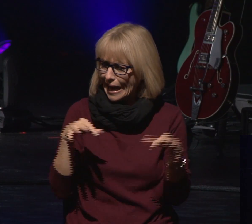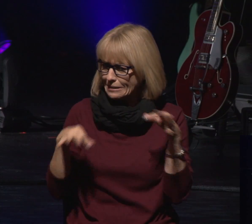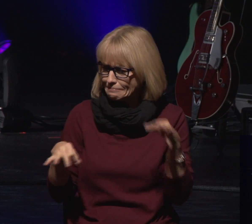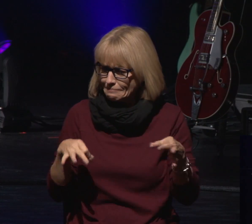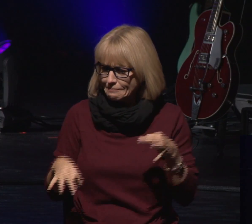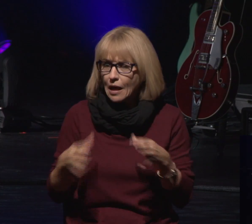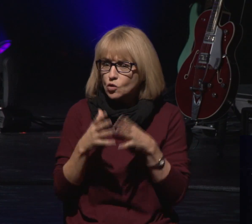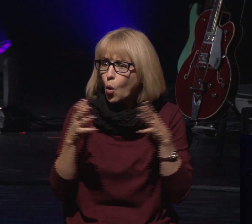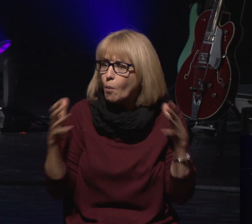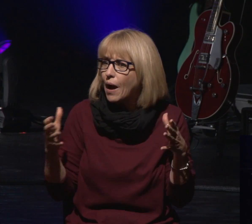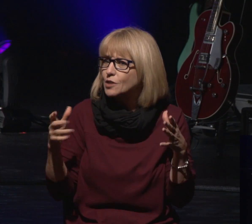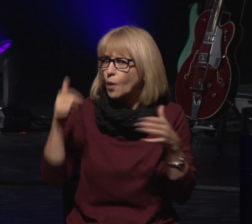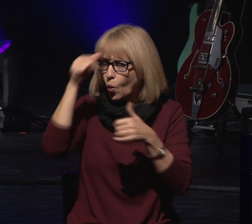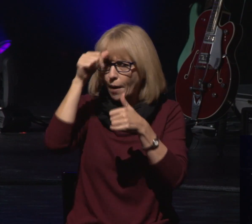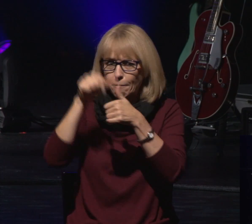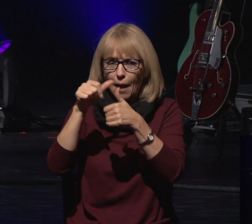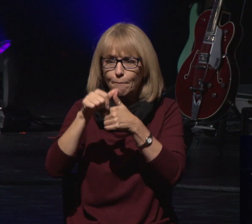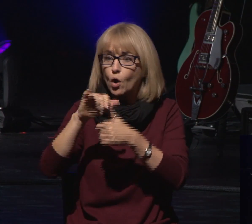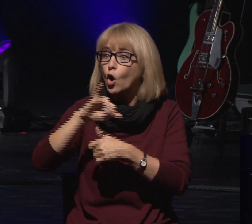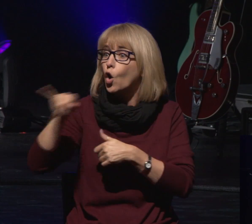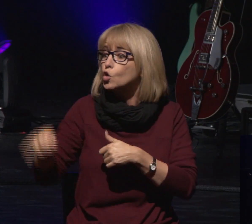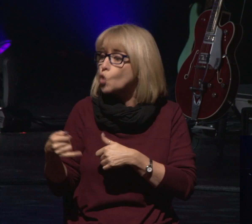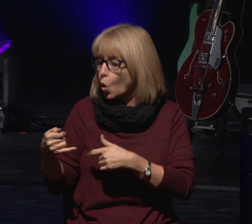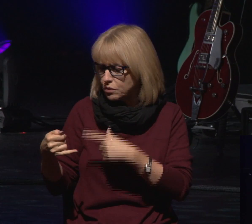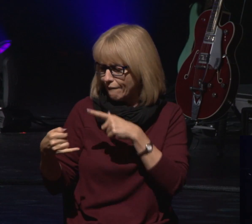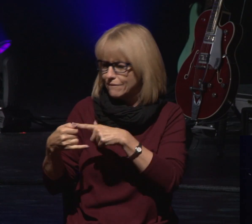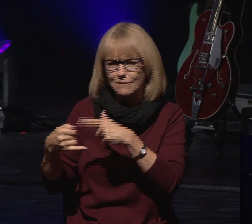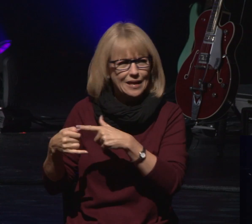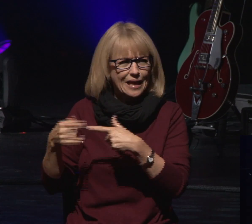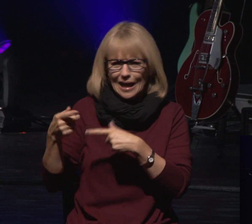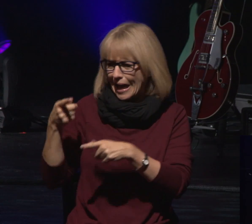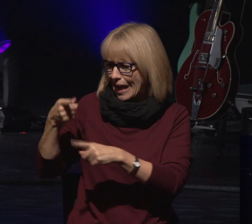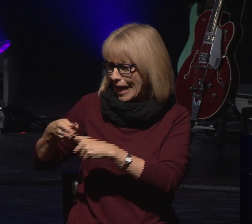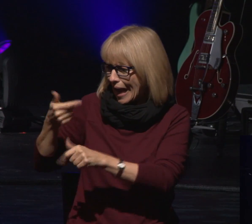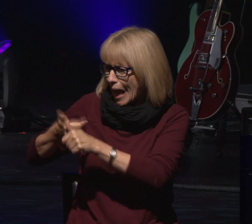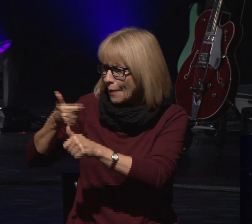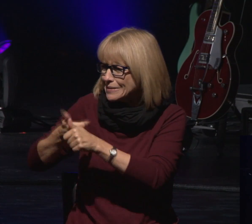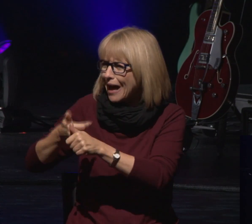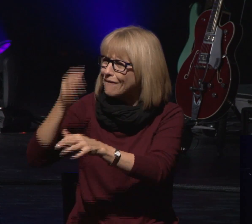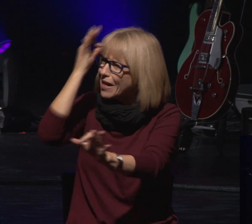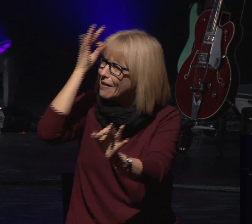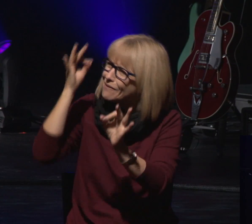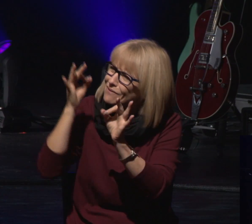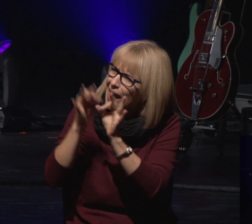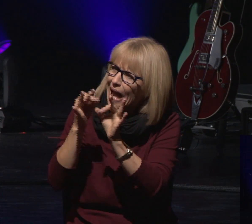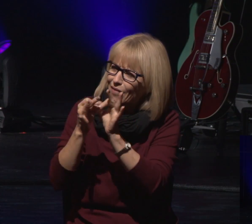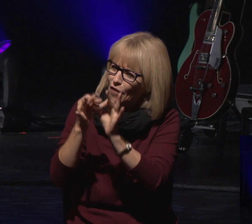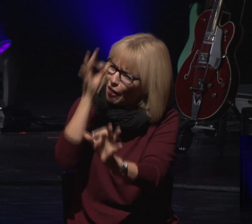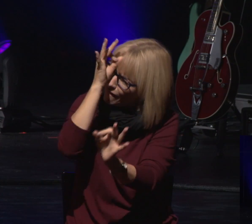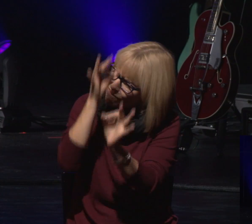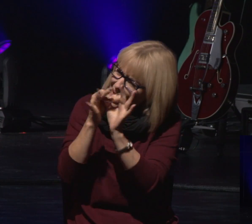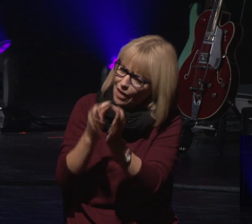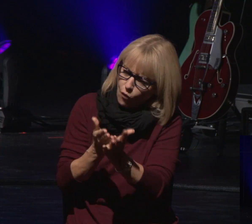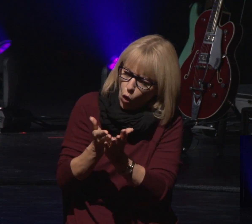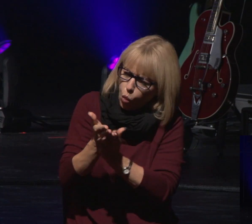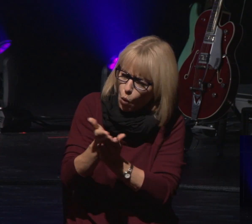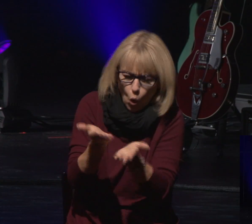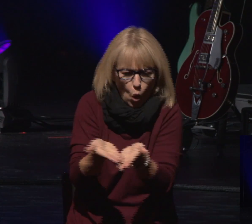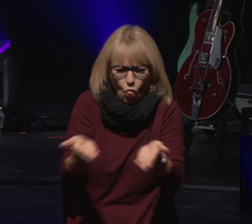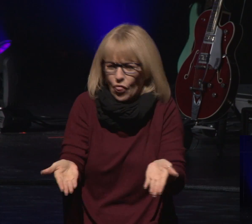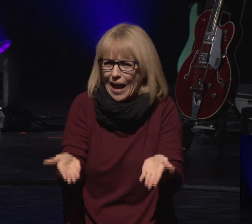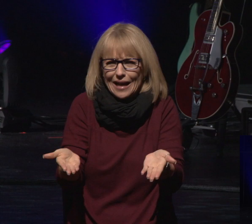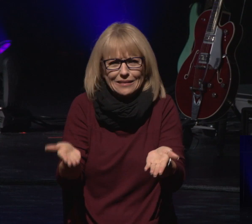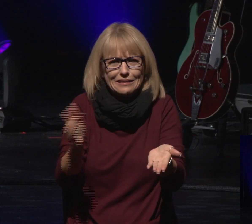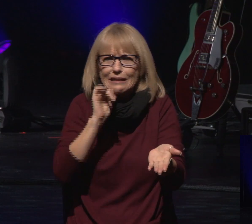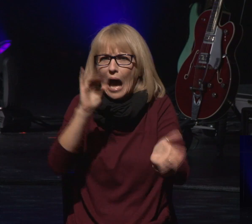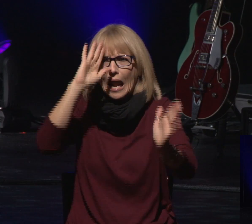stayed faithful. So the tagline that we've used for this whole series is staying faithful in the unexpected. And there's not a